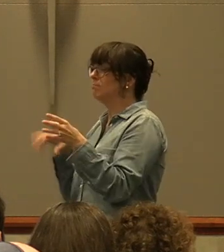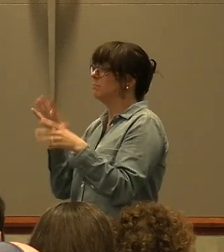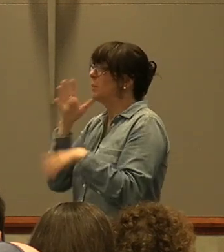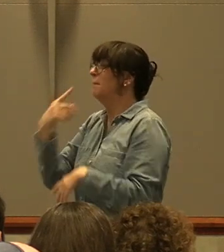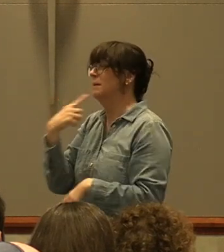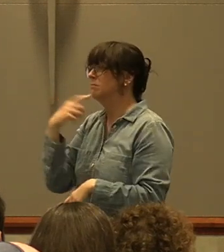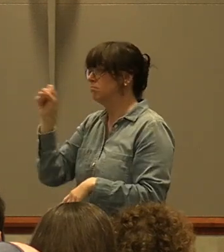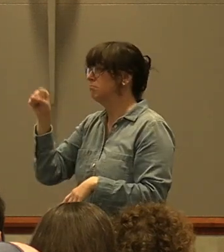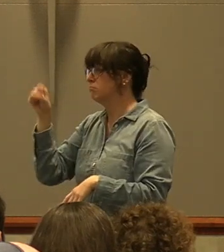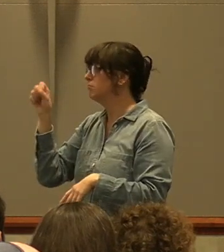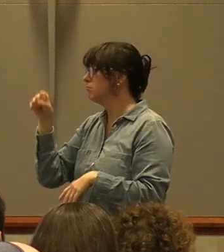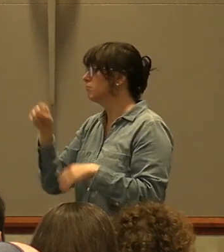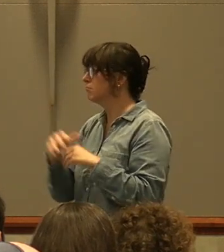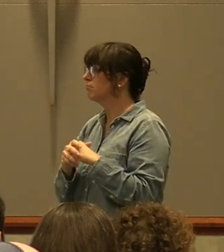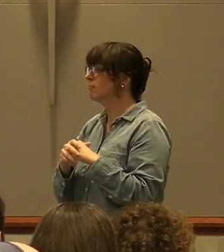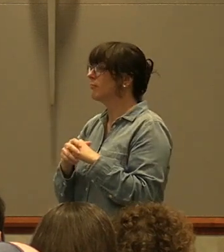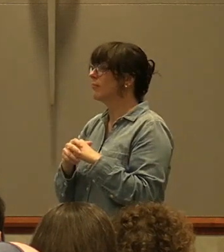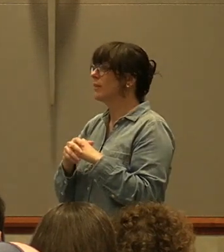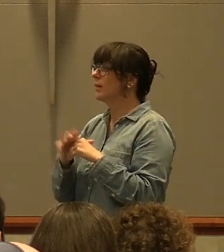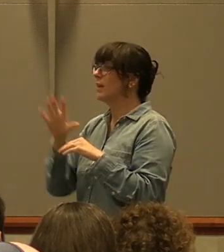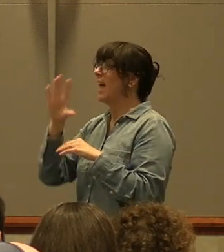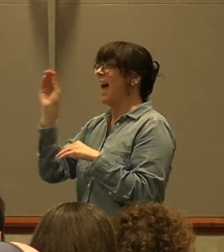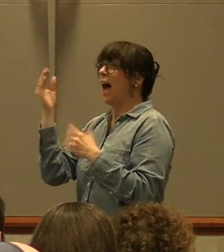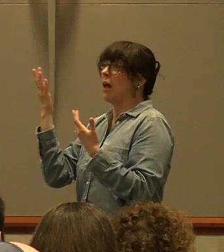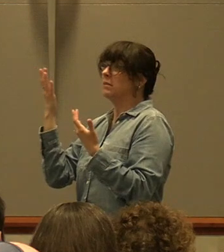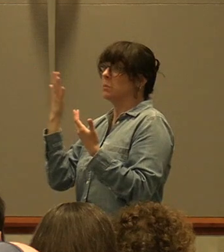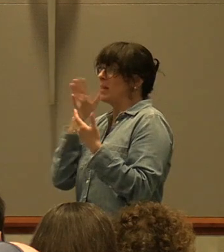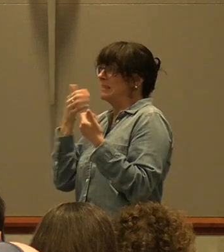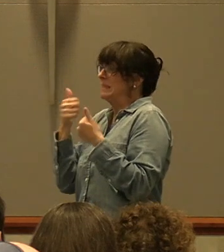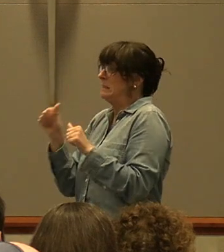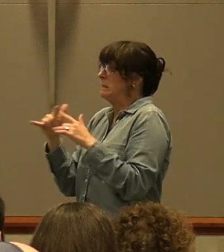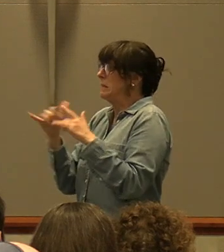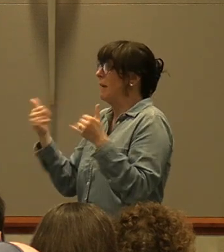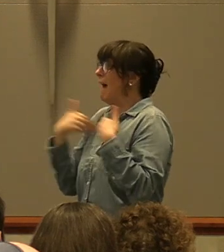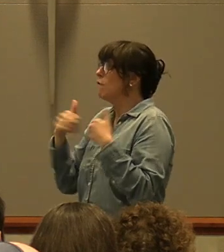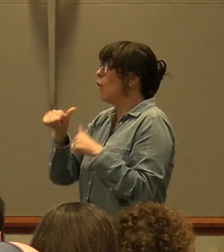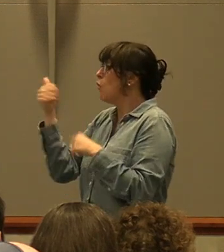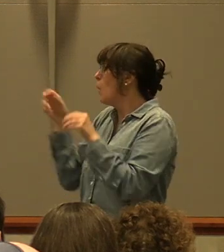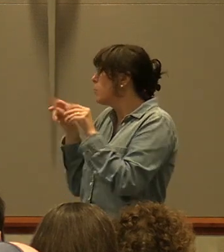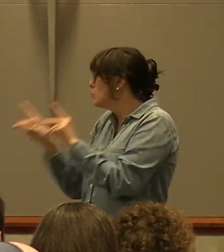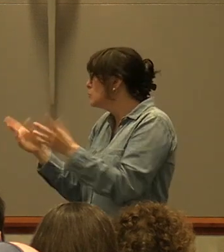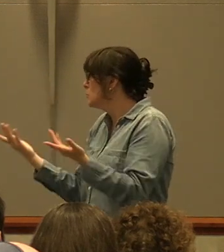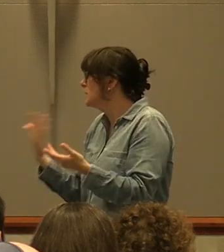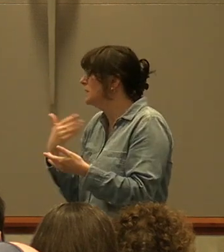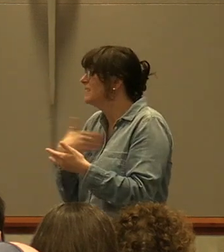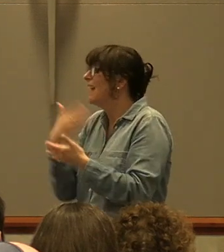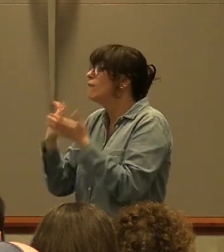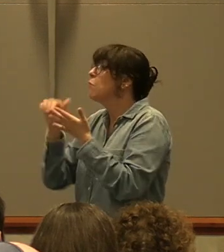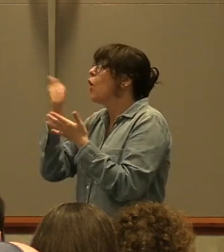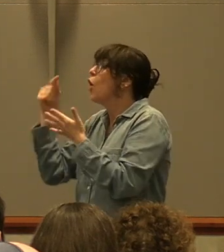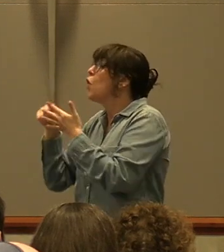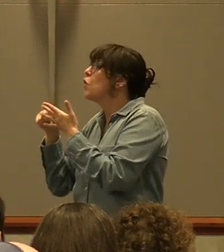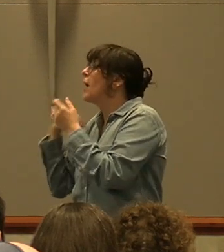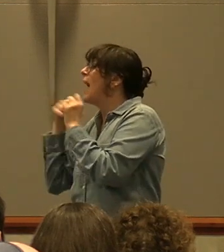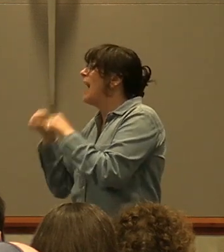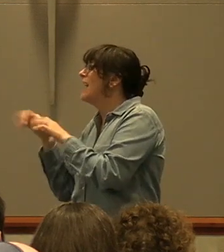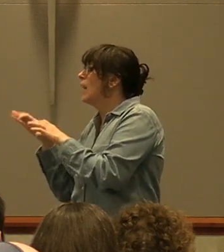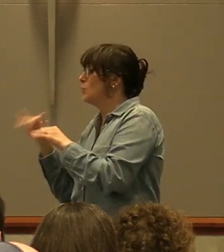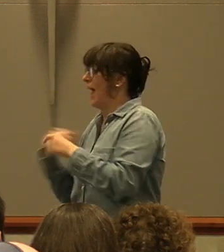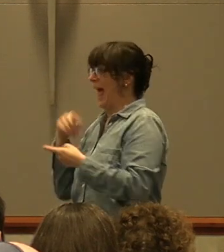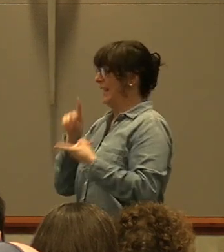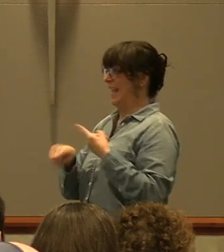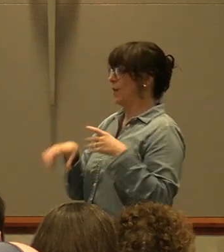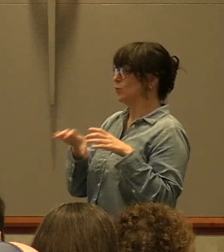that. But I will have other opportunities. There'll be other things I will be able to do that I couldn't do